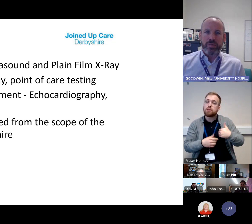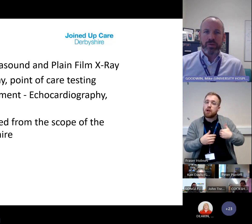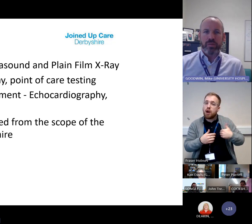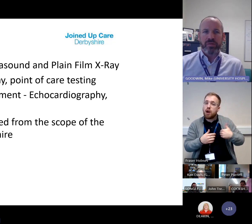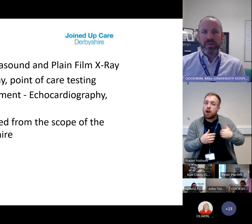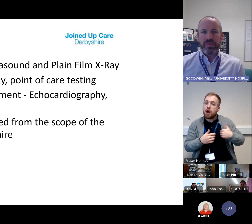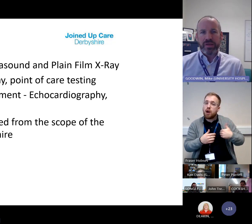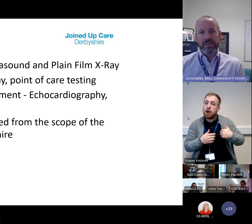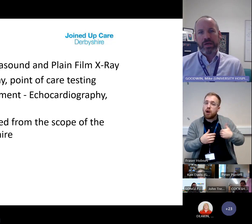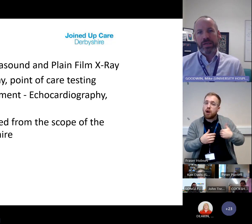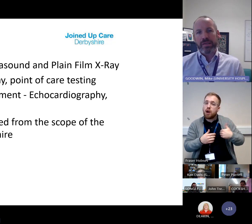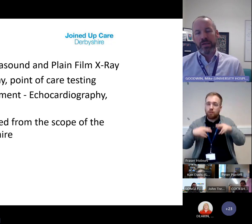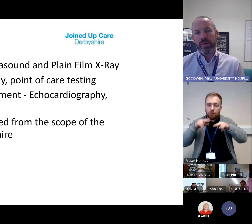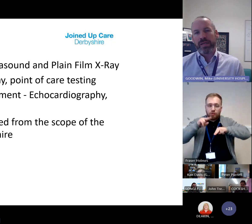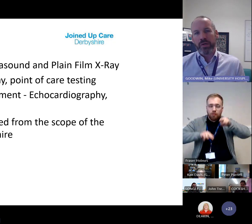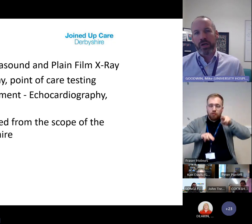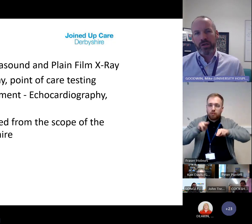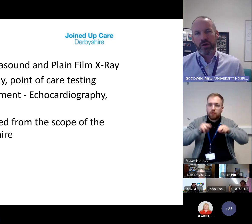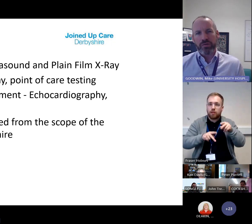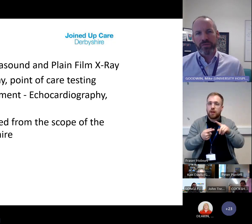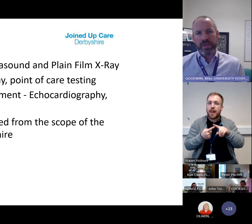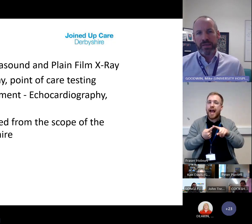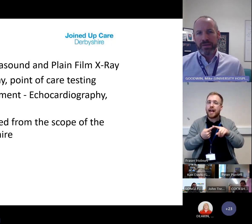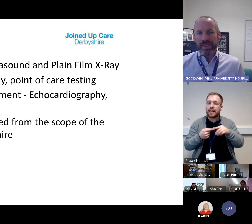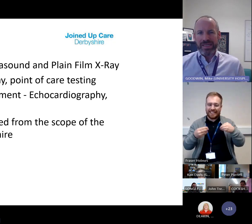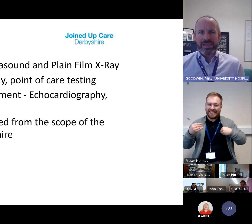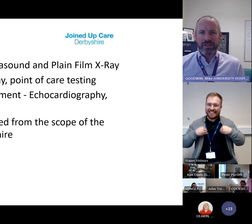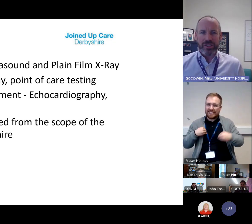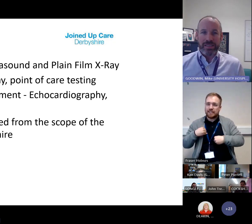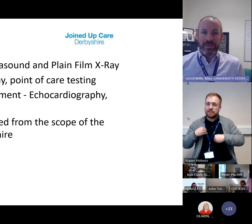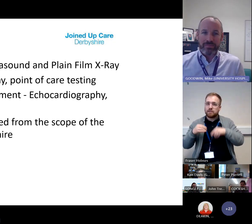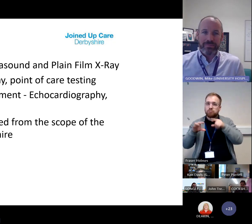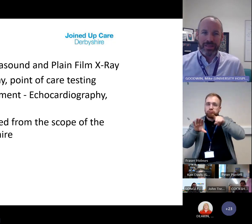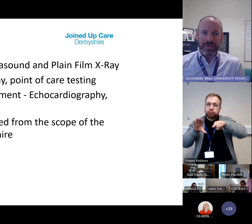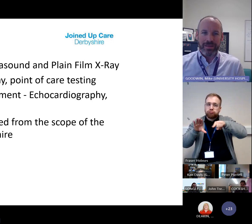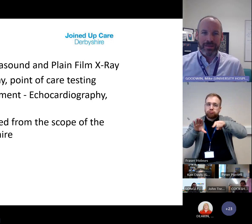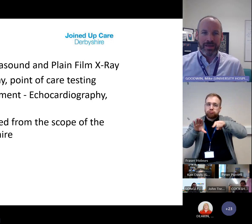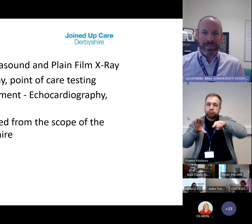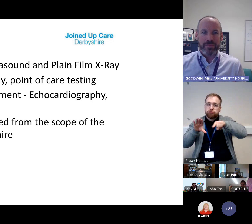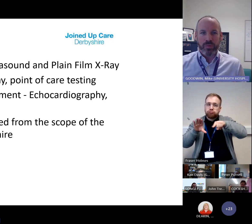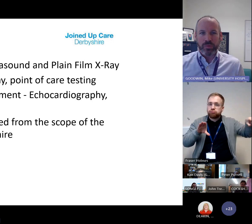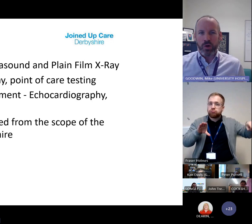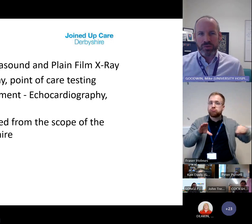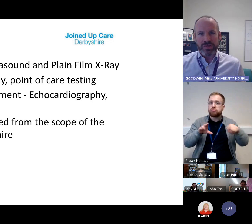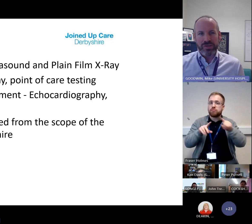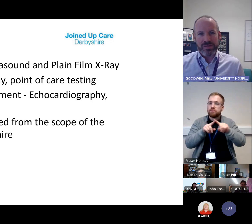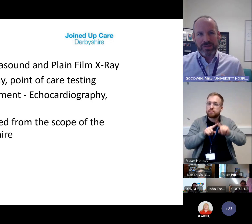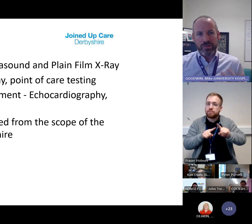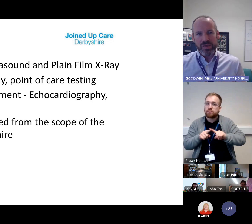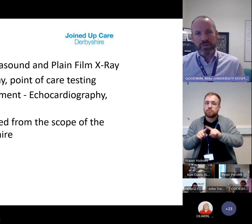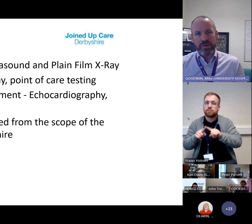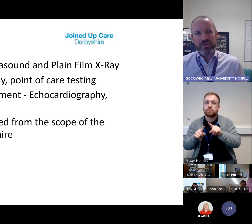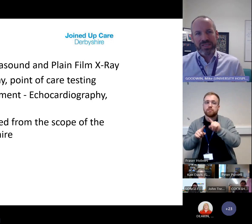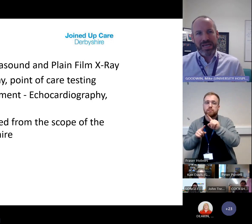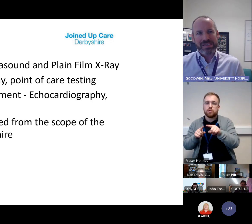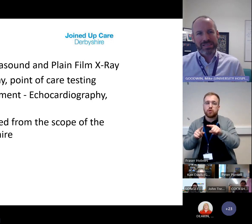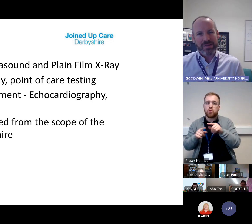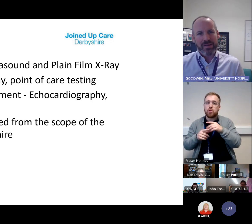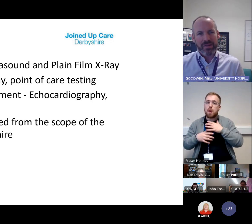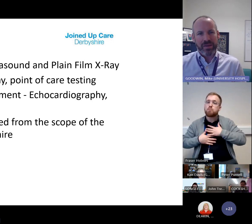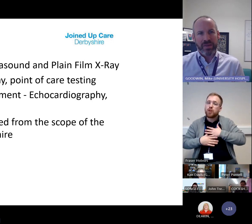physiological measurement with things like, echocardiography, ECG, in that example, Holters,